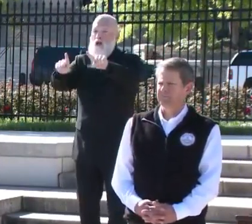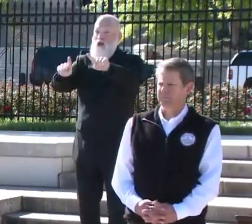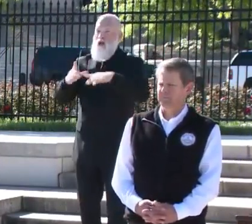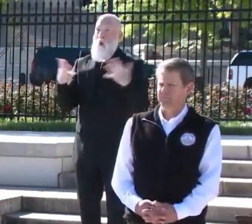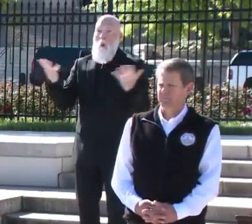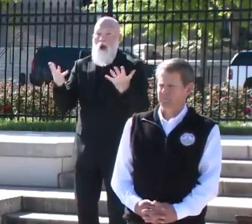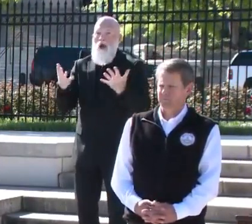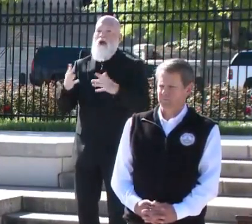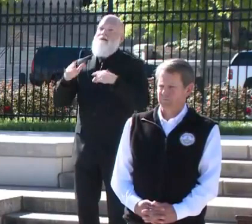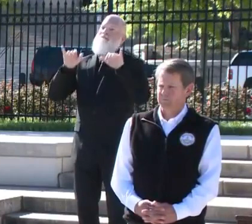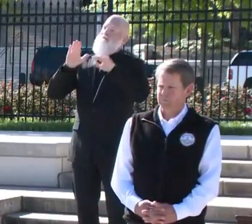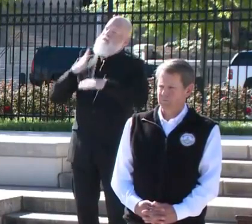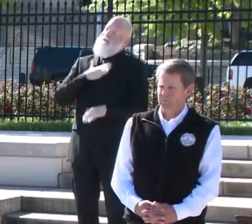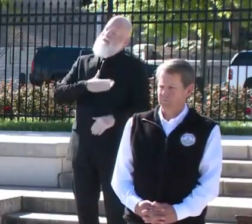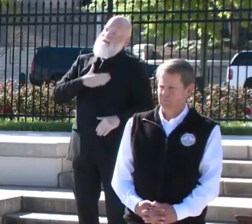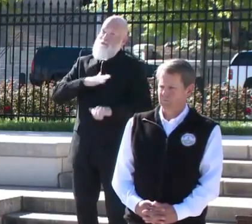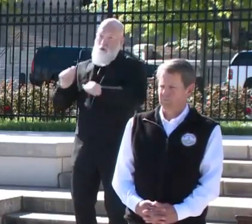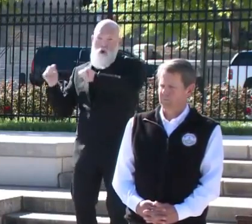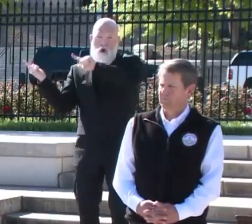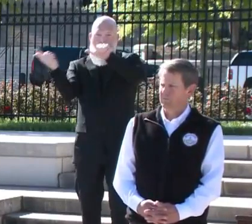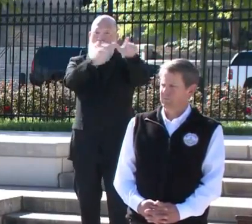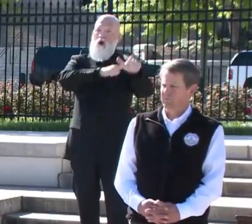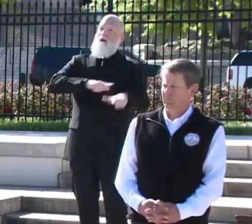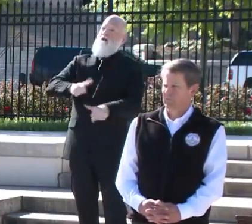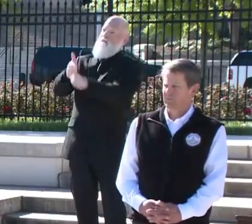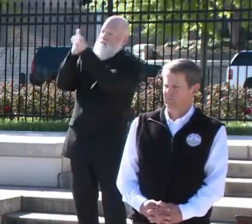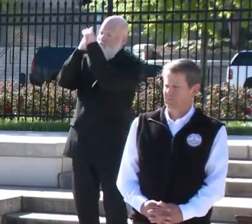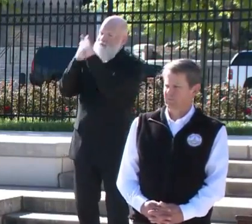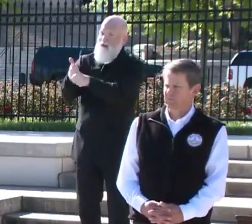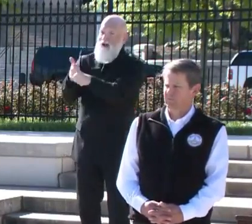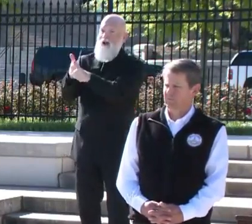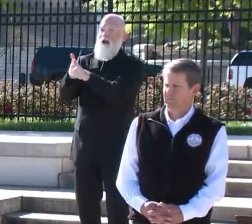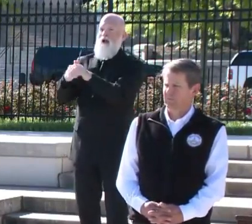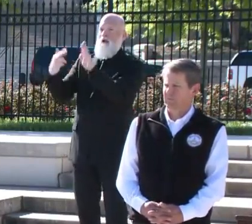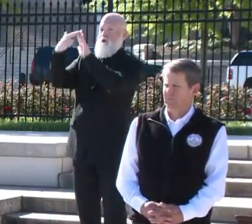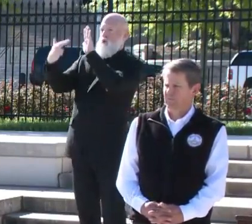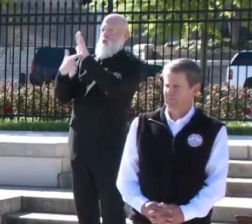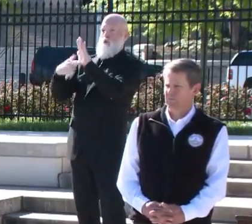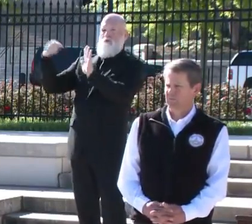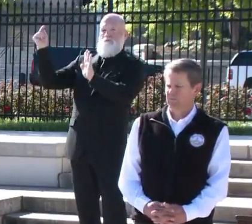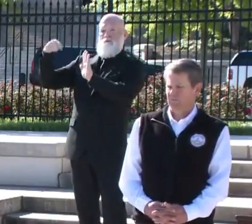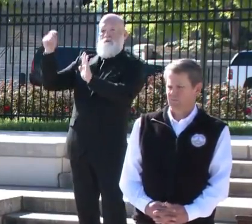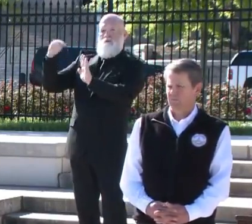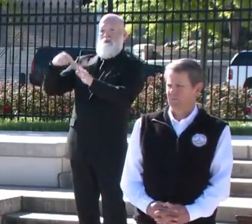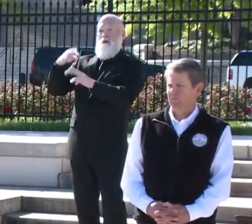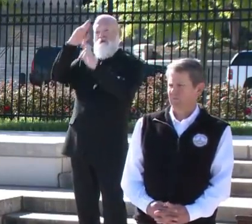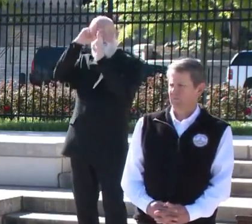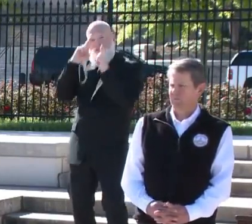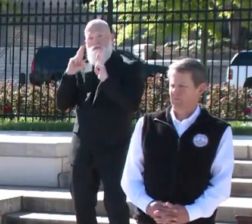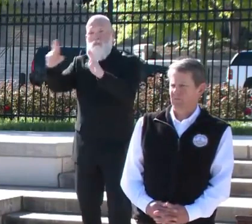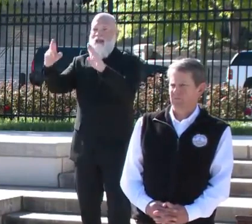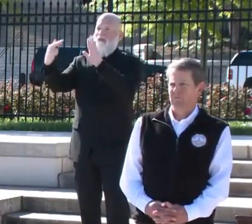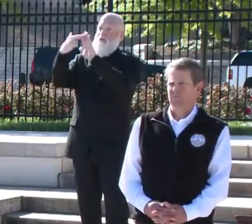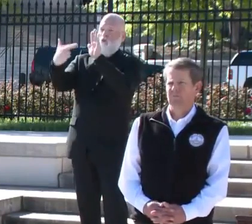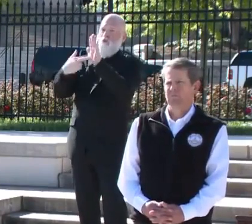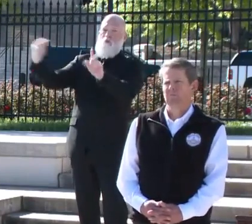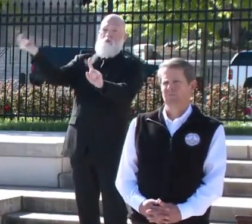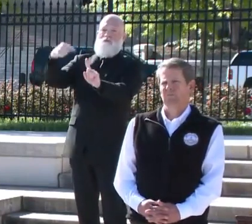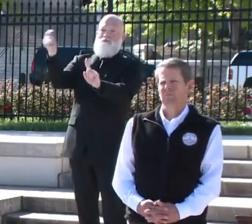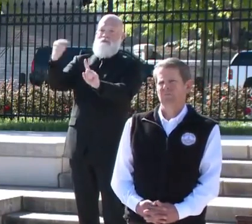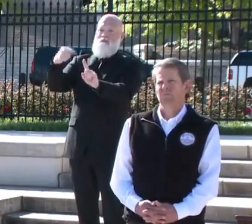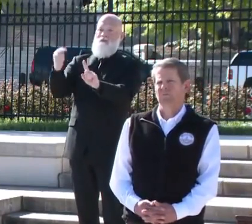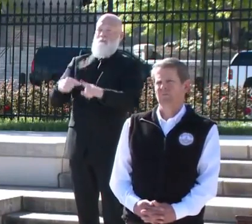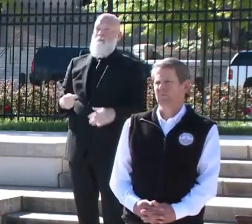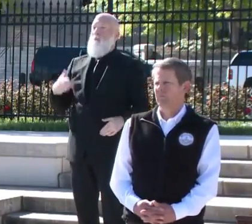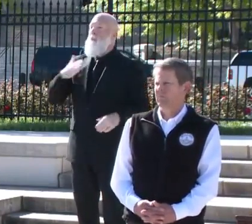this is valued and also respected. I can tell you that even in my own community,